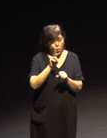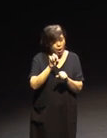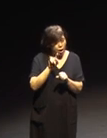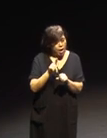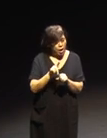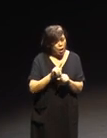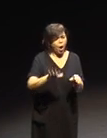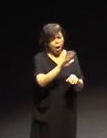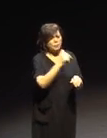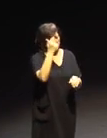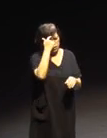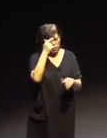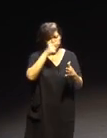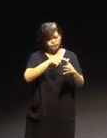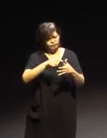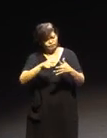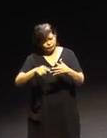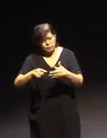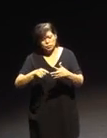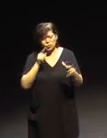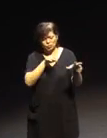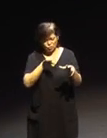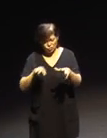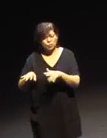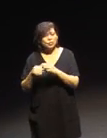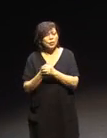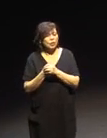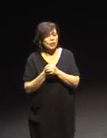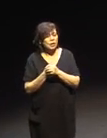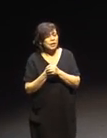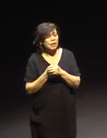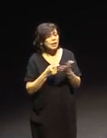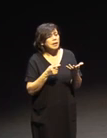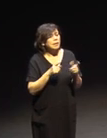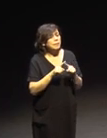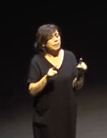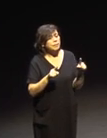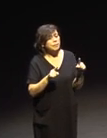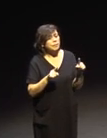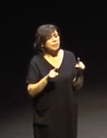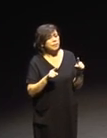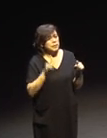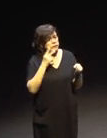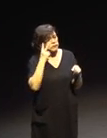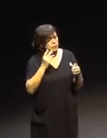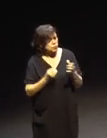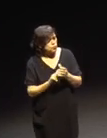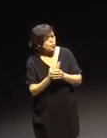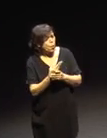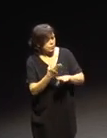scene, we know we have to sort of find a way to sort of respond to all these different frameworks of growth. But we put all of that